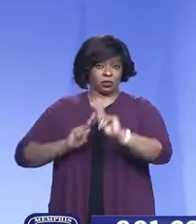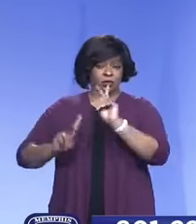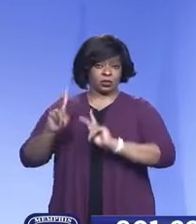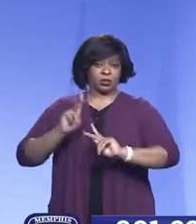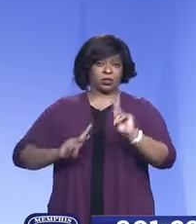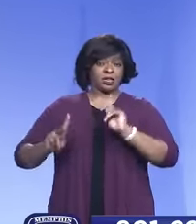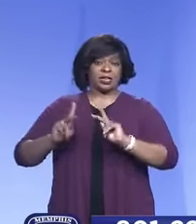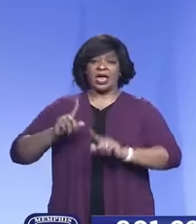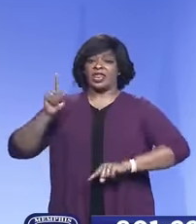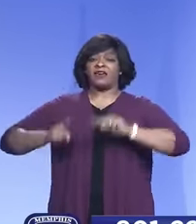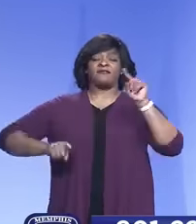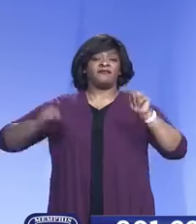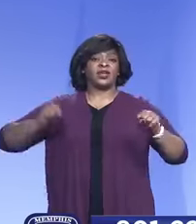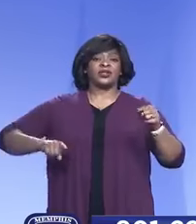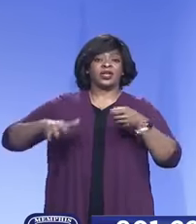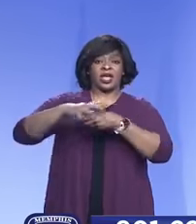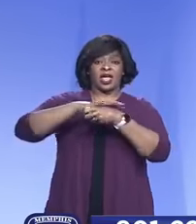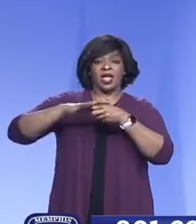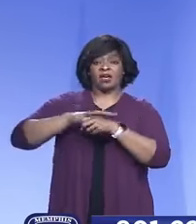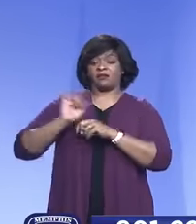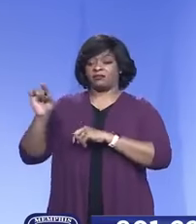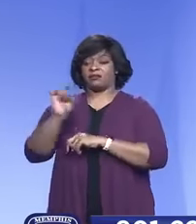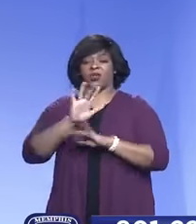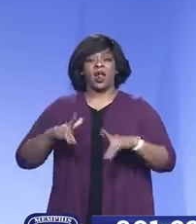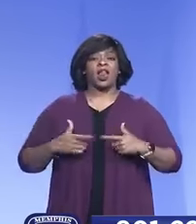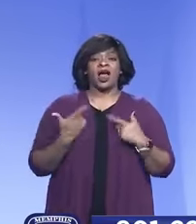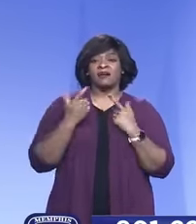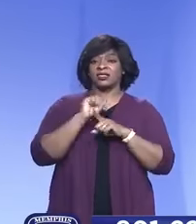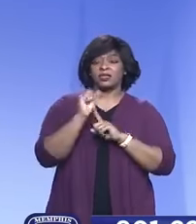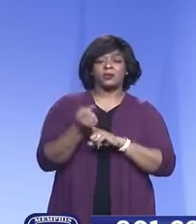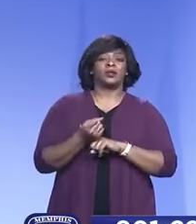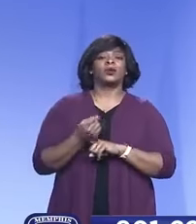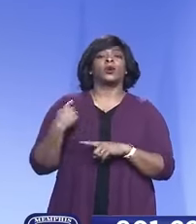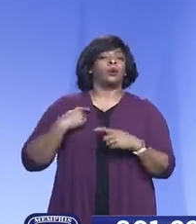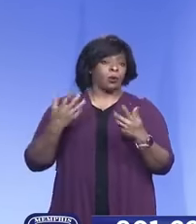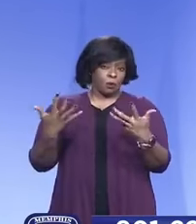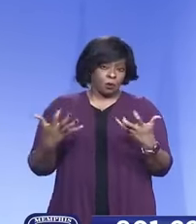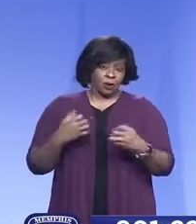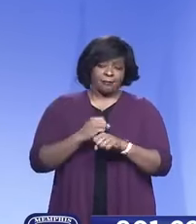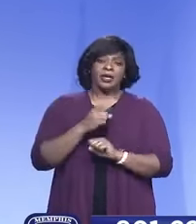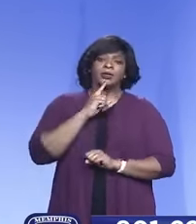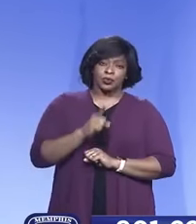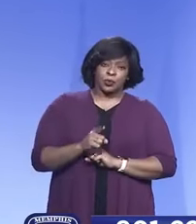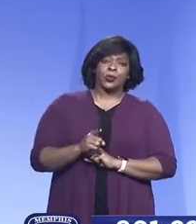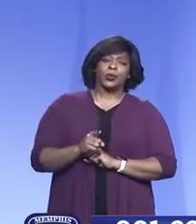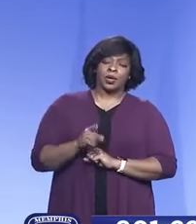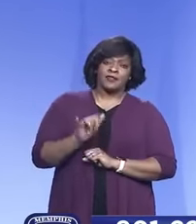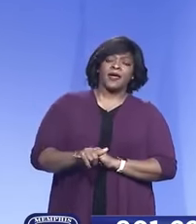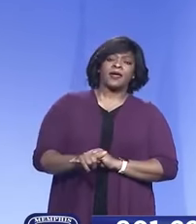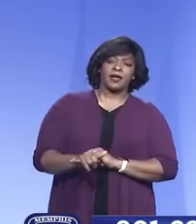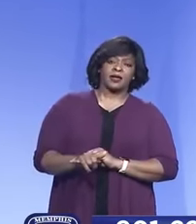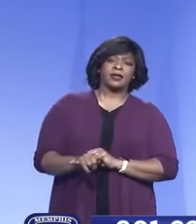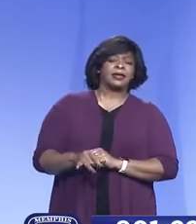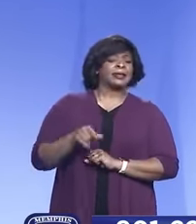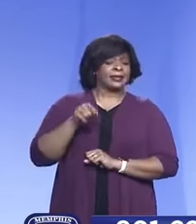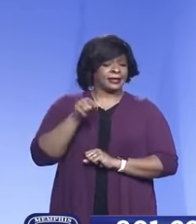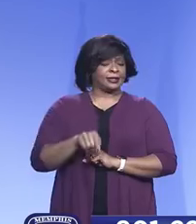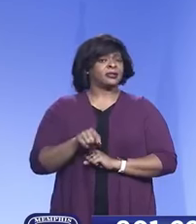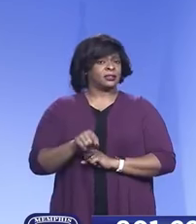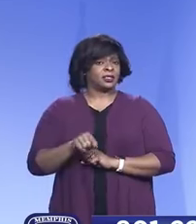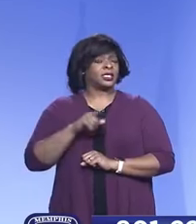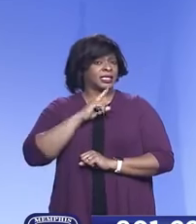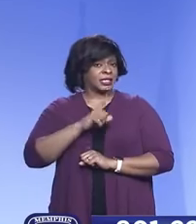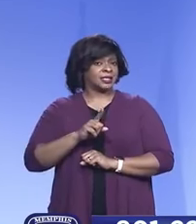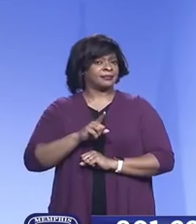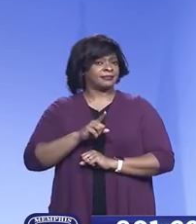in various areas of life, we want to make sure that it